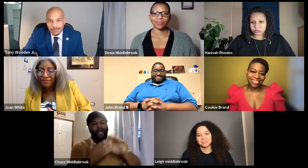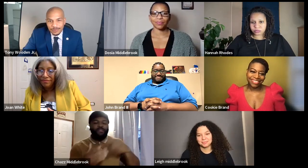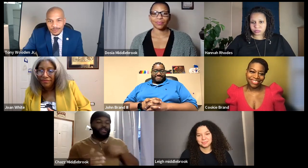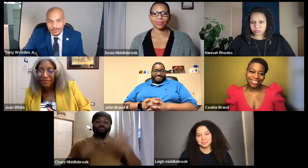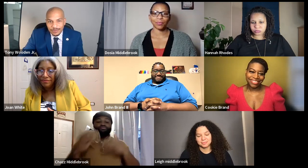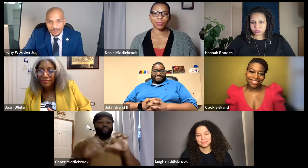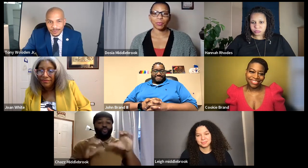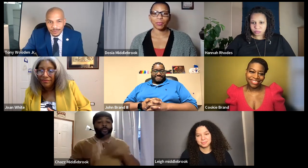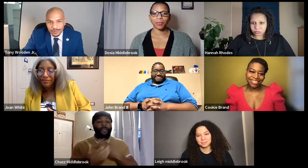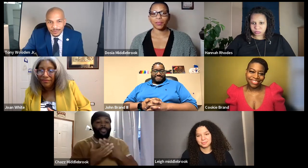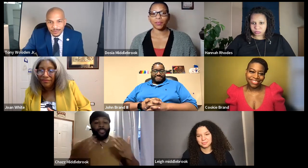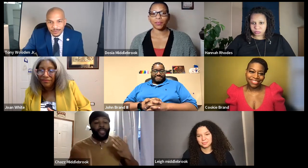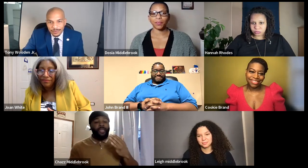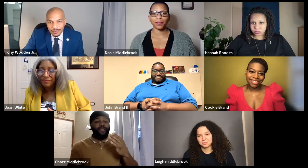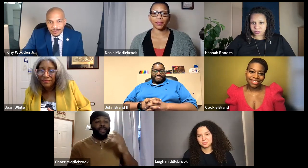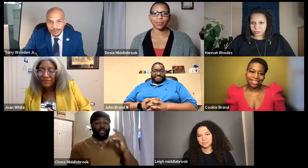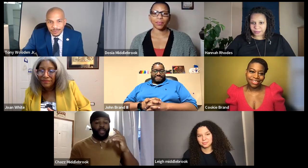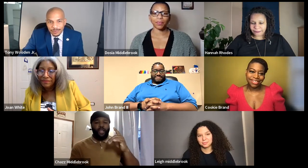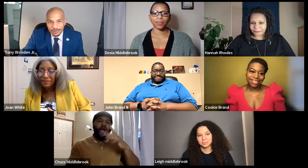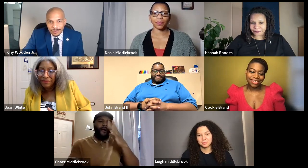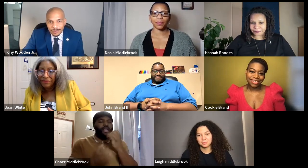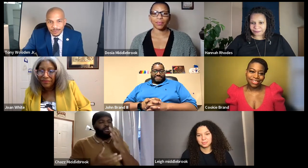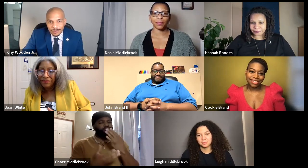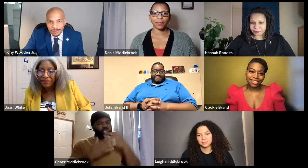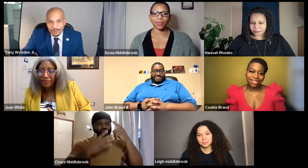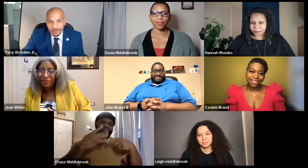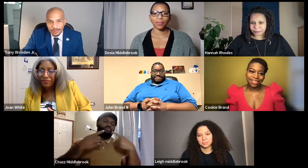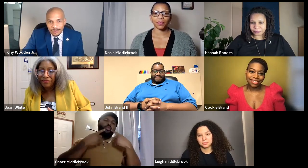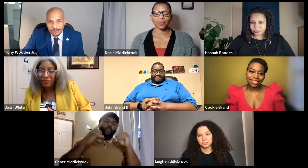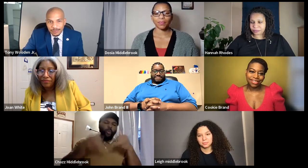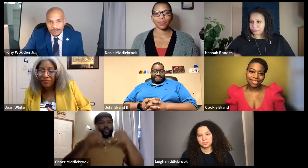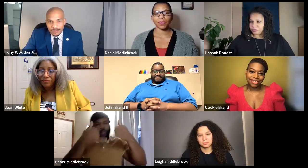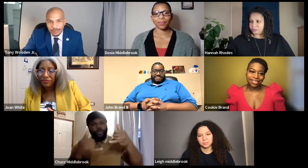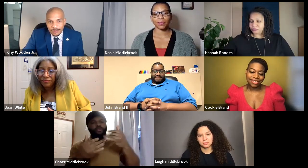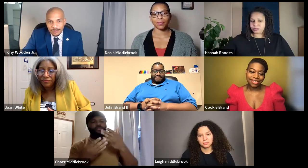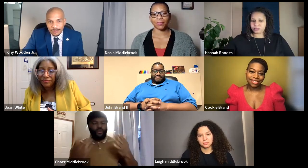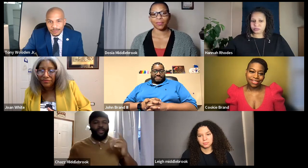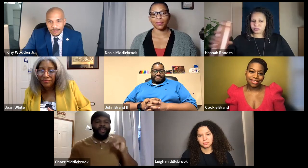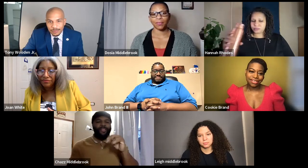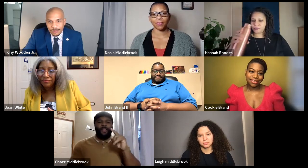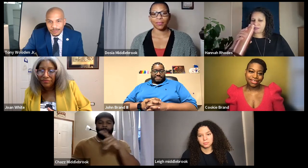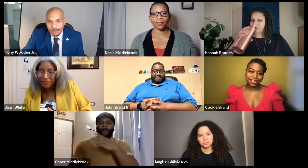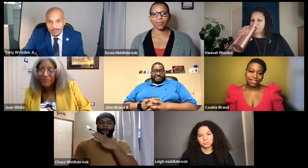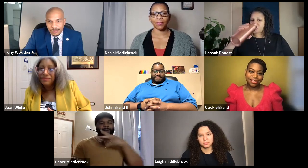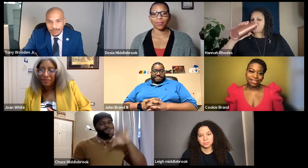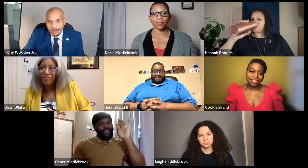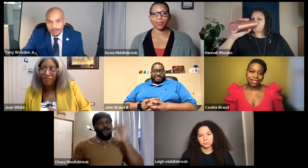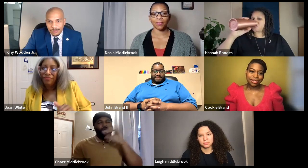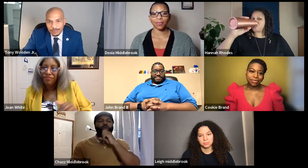as well. And when I went into college, I just kind of went in and did my thing. But I think it's important to know,